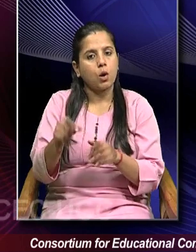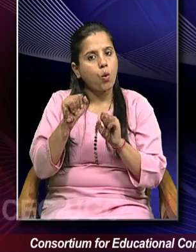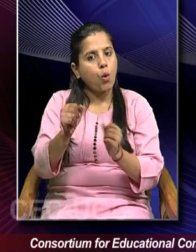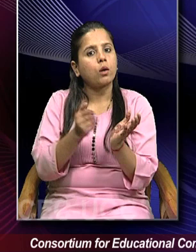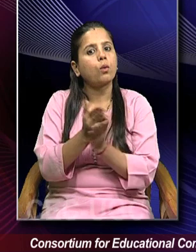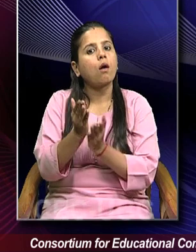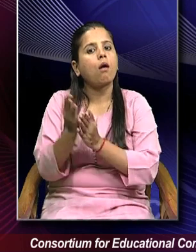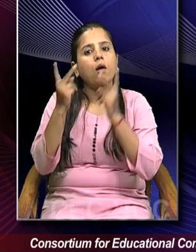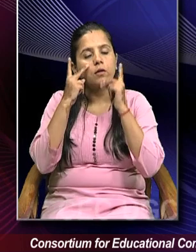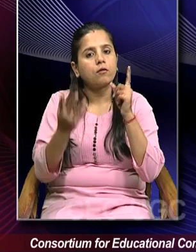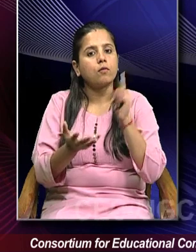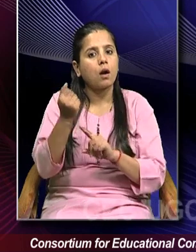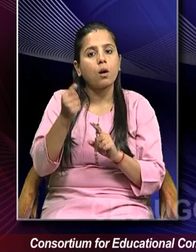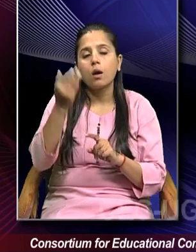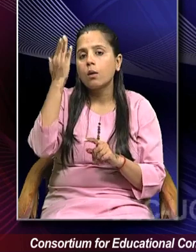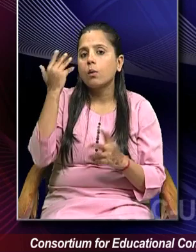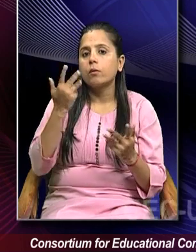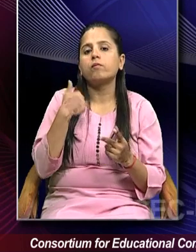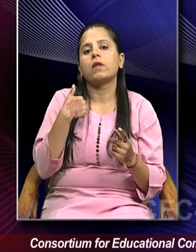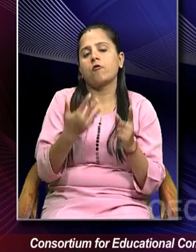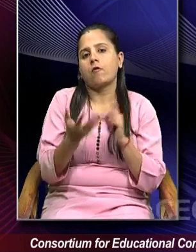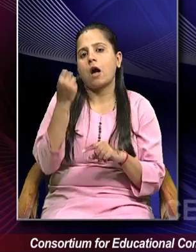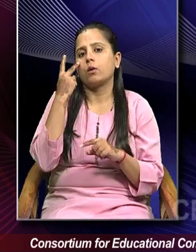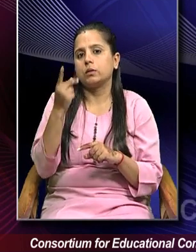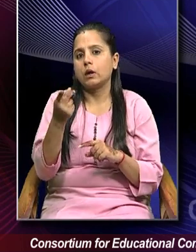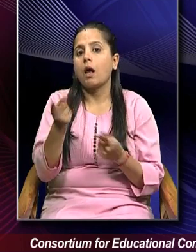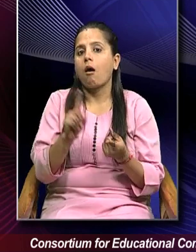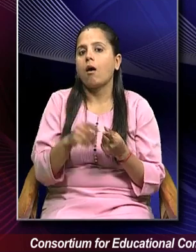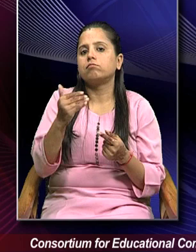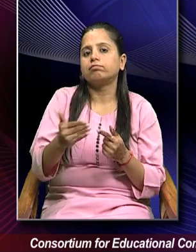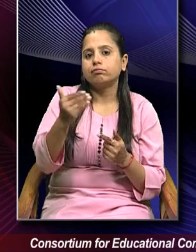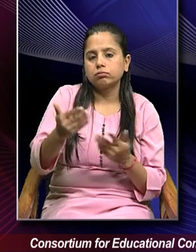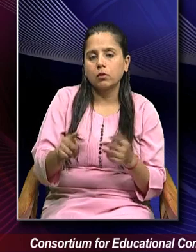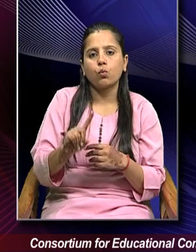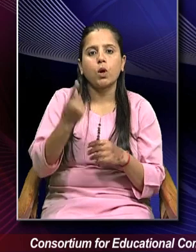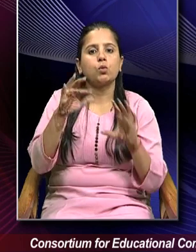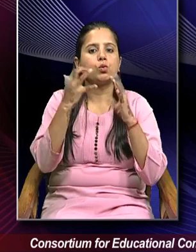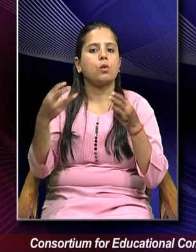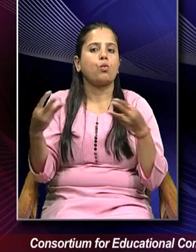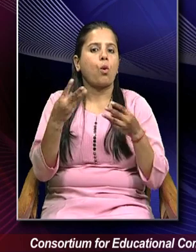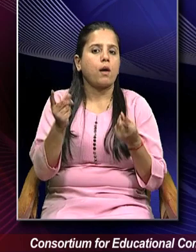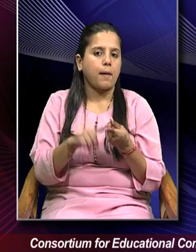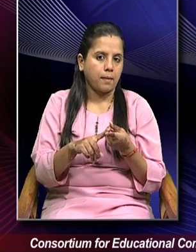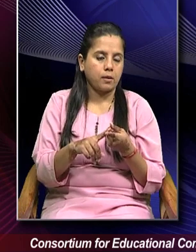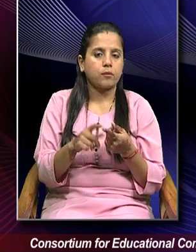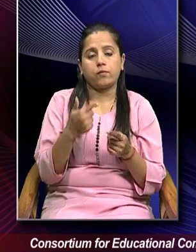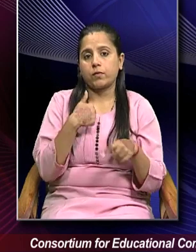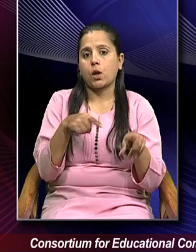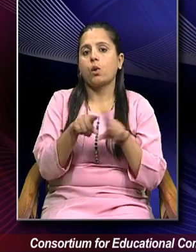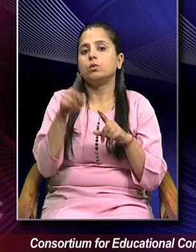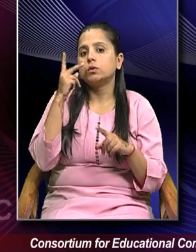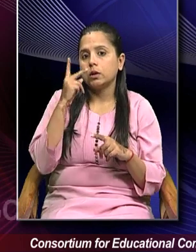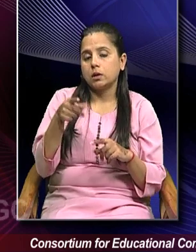way, because of which we find that it led to the First World War. We also see during